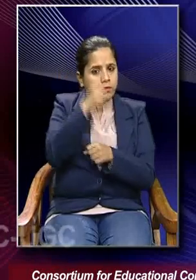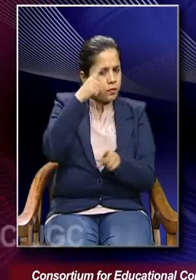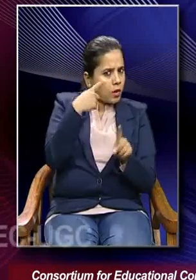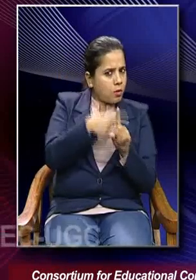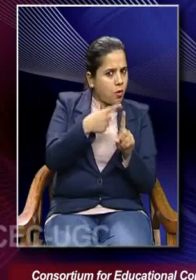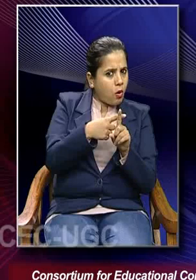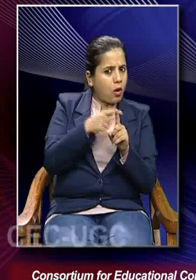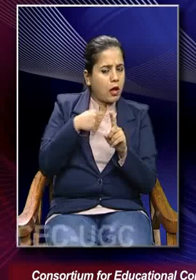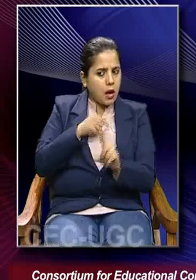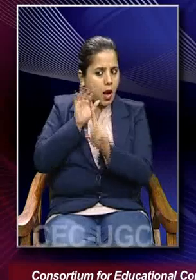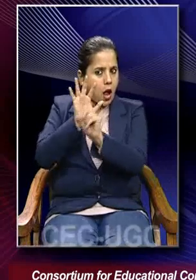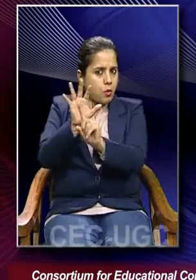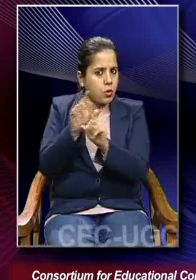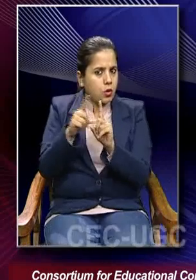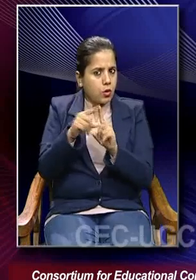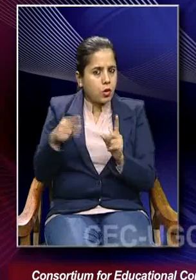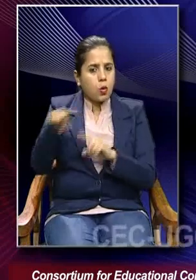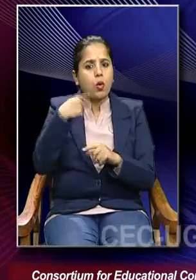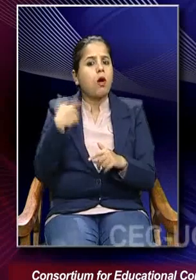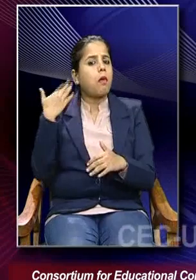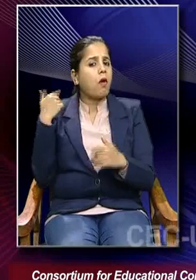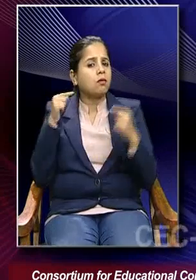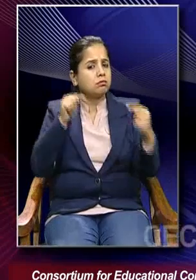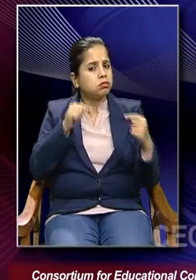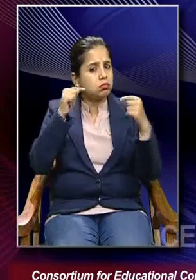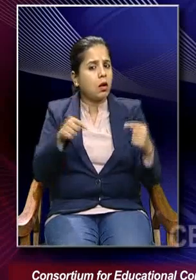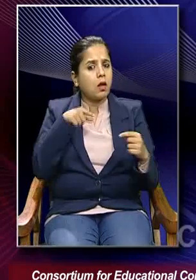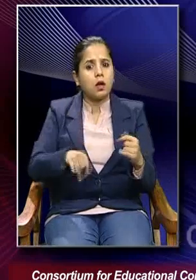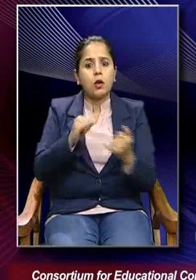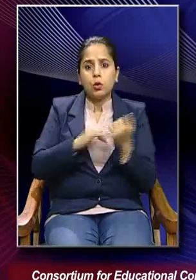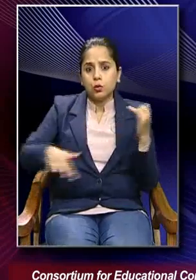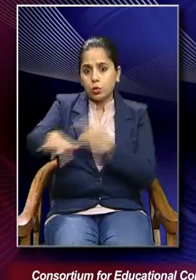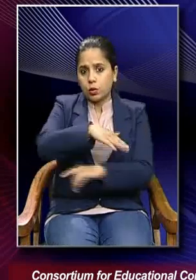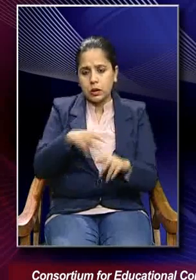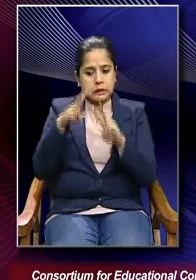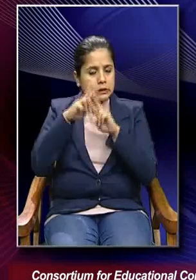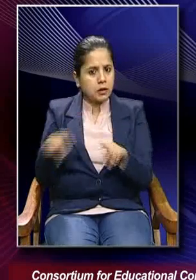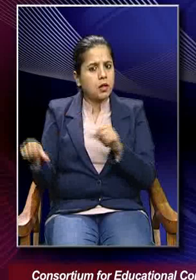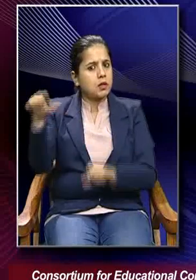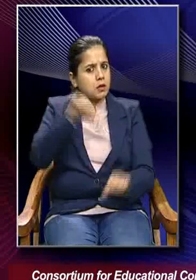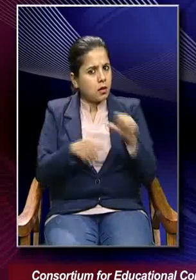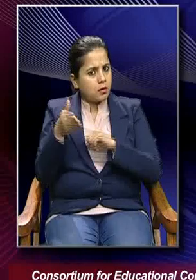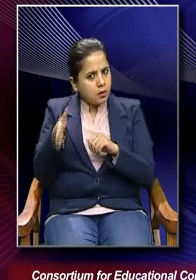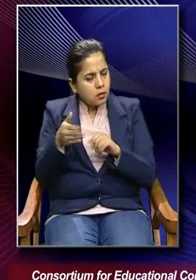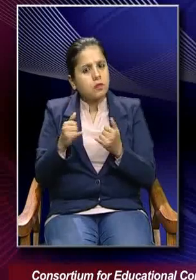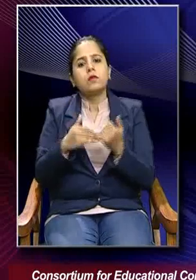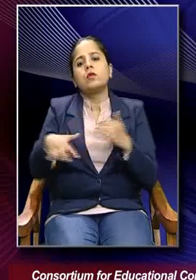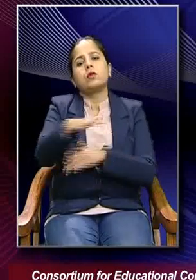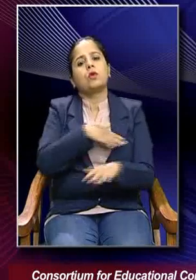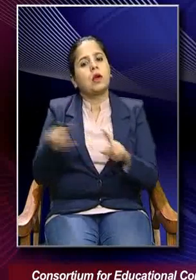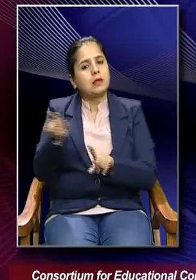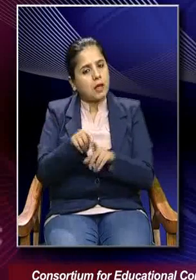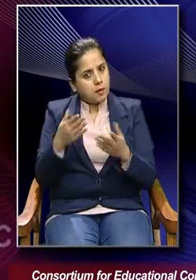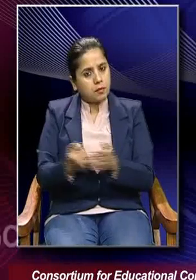positivist approach who were arguing for sociology as a science of society. Now,